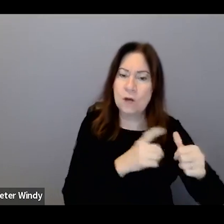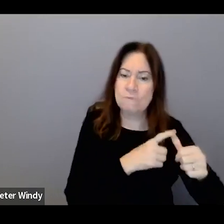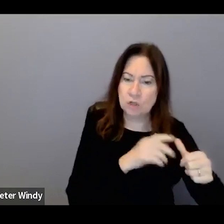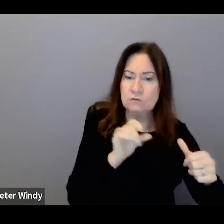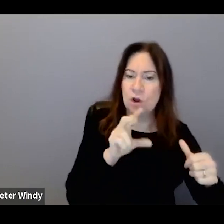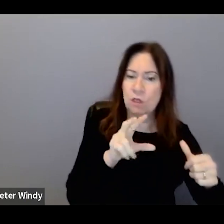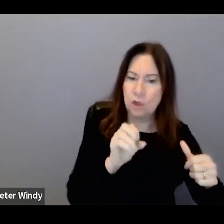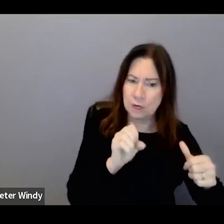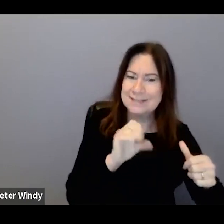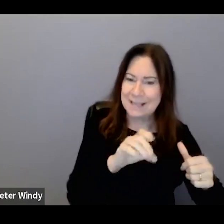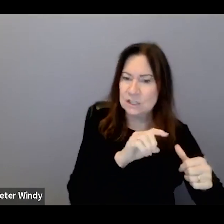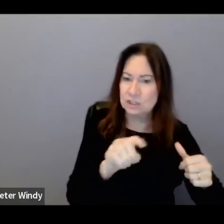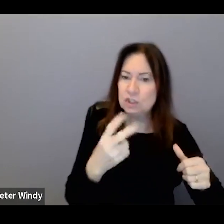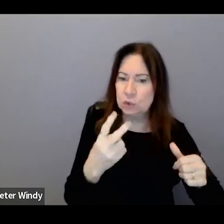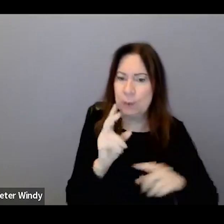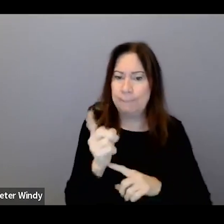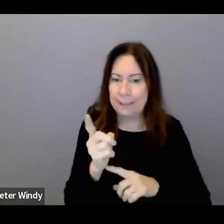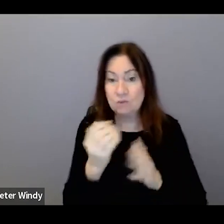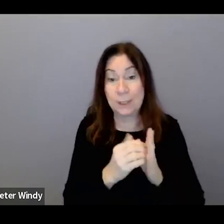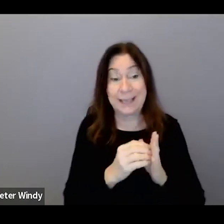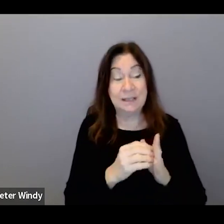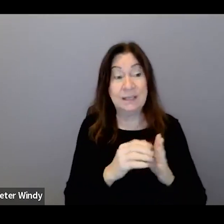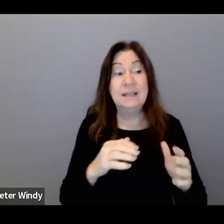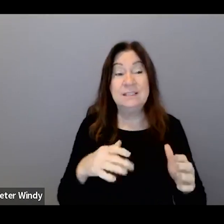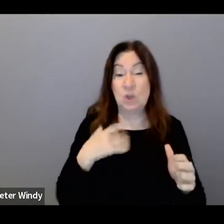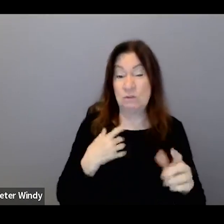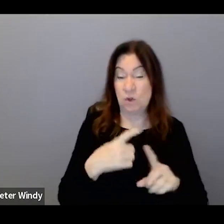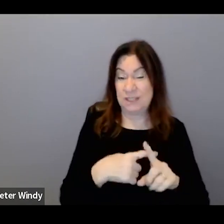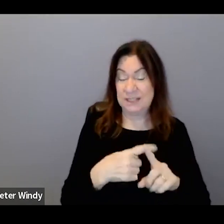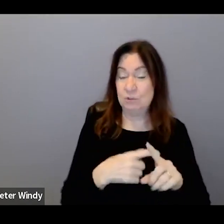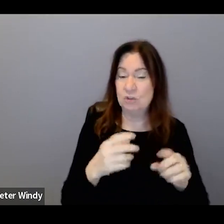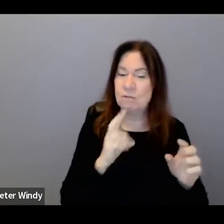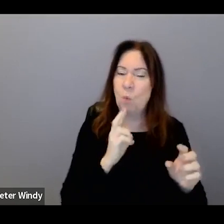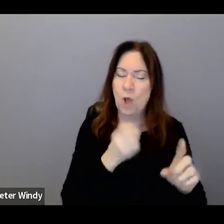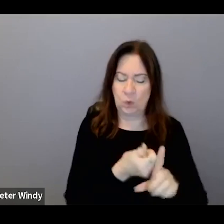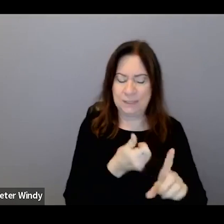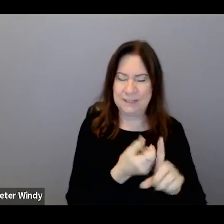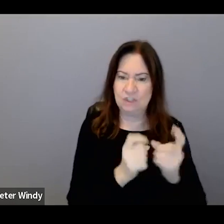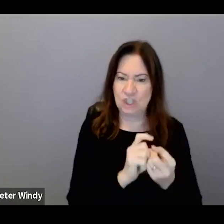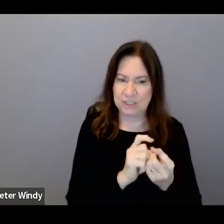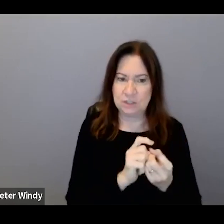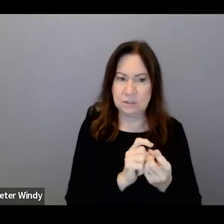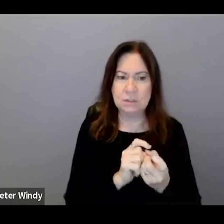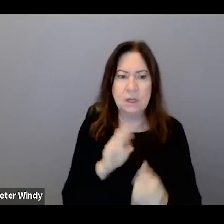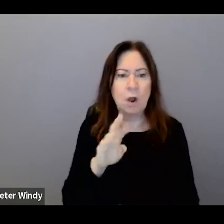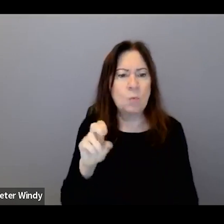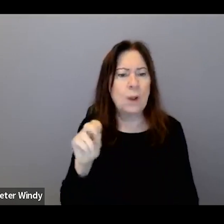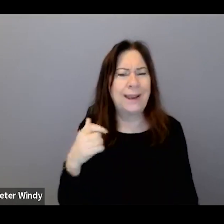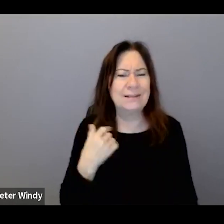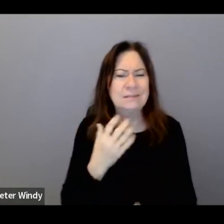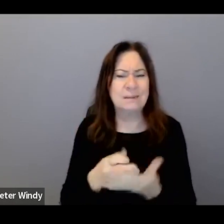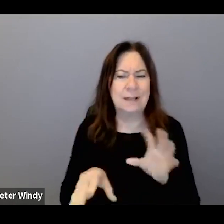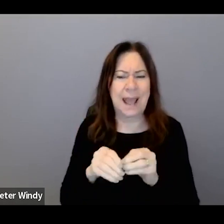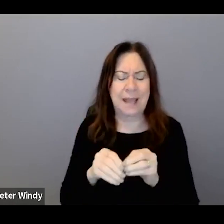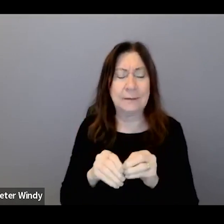seconds to 2 minutes, or again, until you feel that temperature change. And Brenna has something to add.